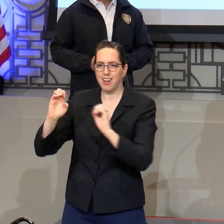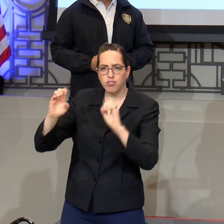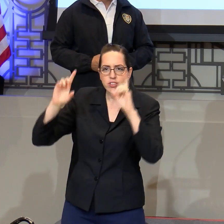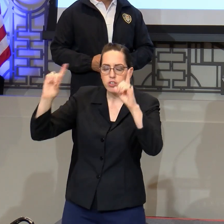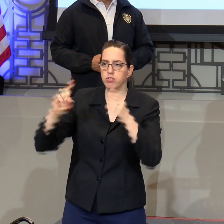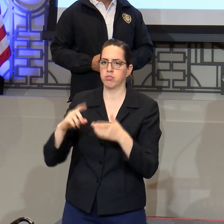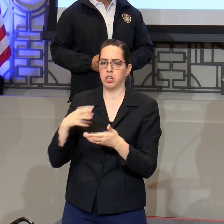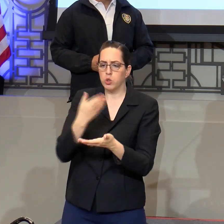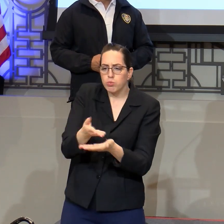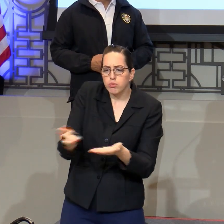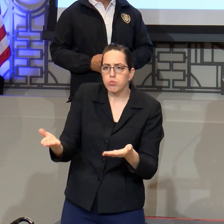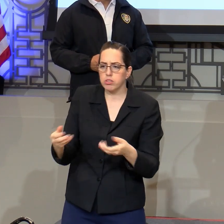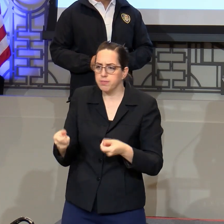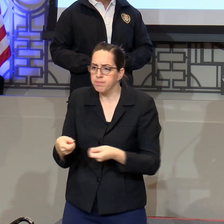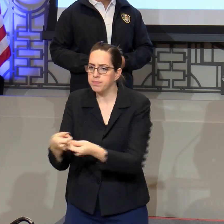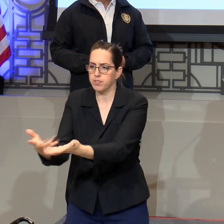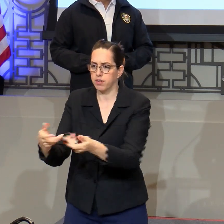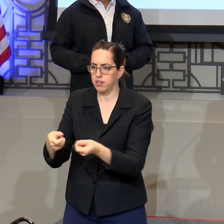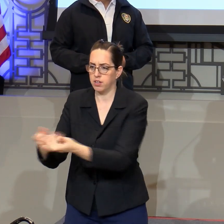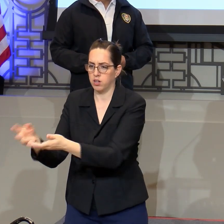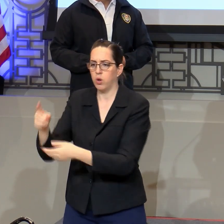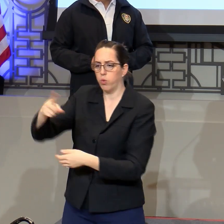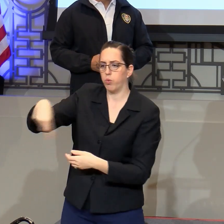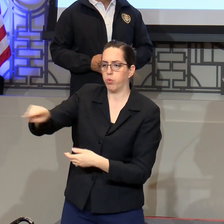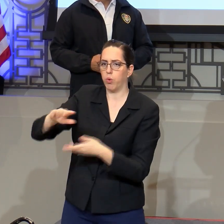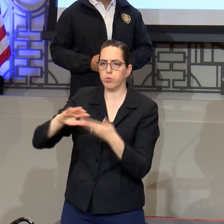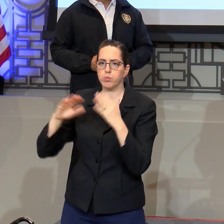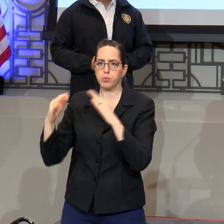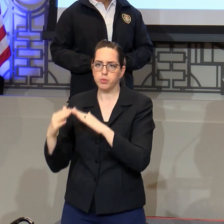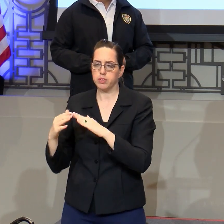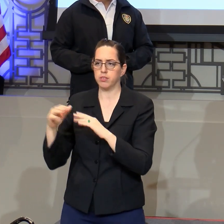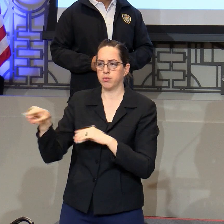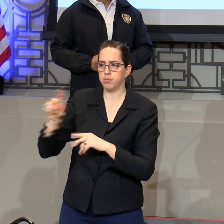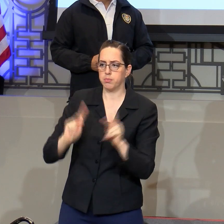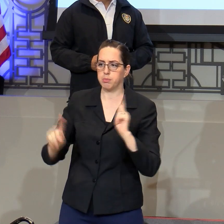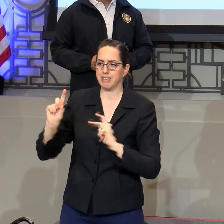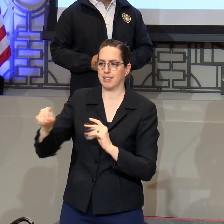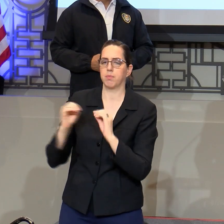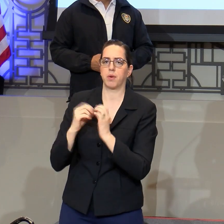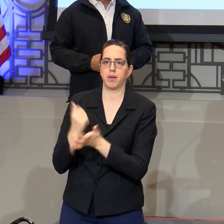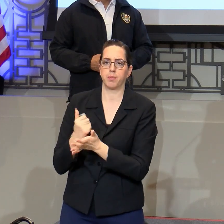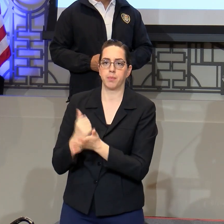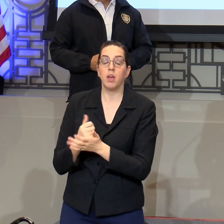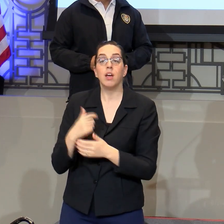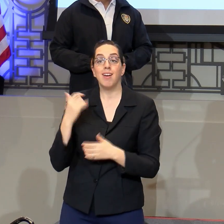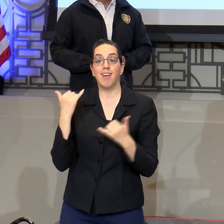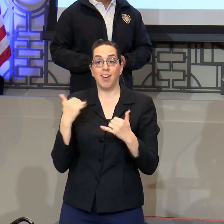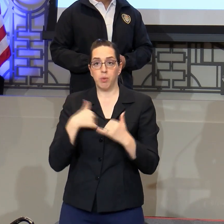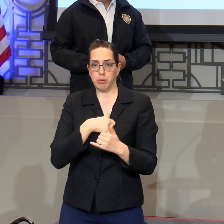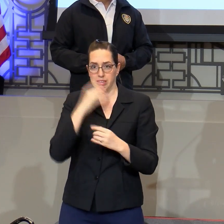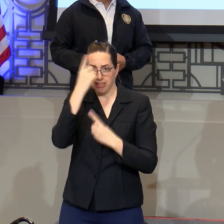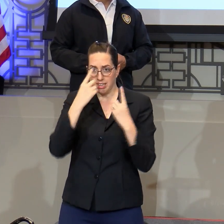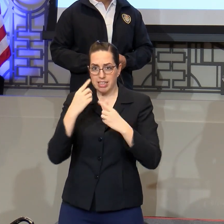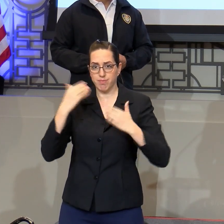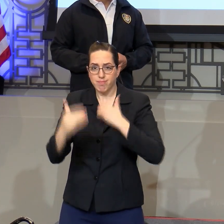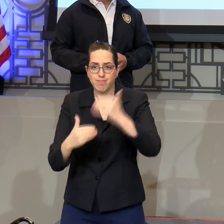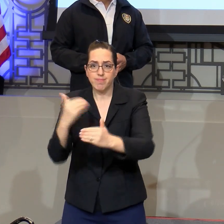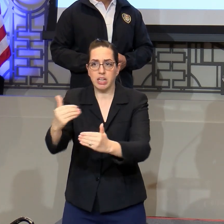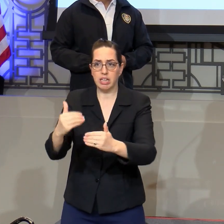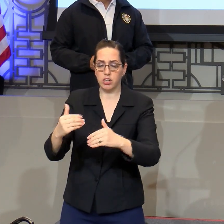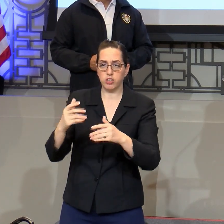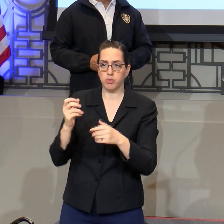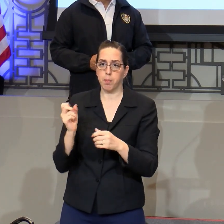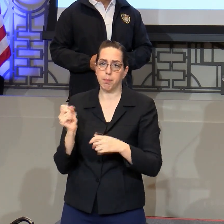provide resources to these at-risk, vulnerable populations. And as we think about moving forward and opening